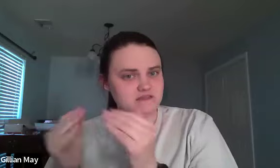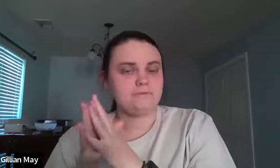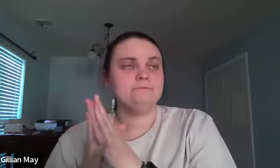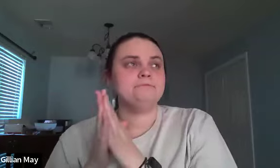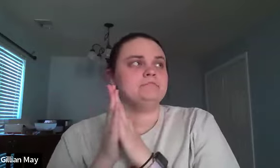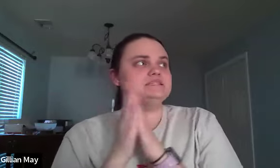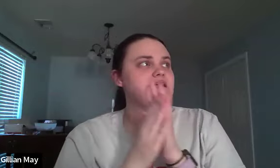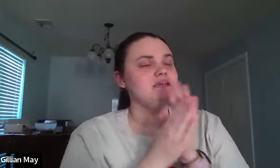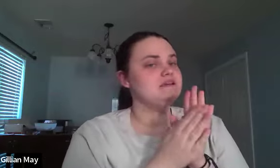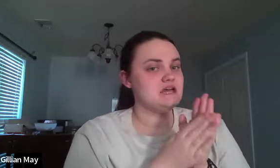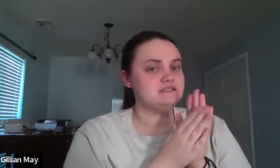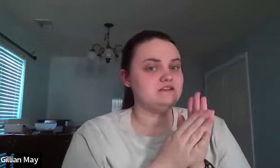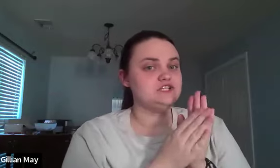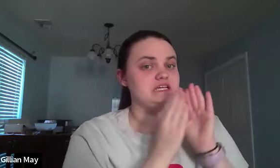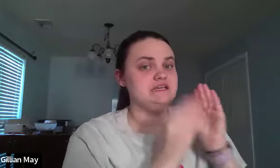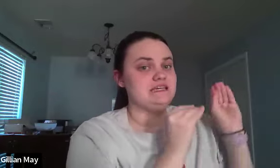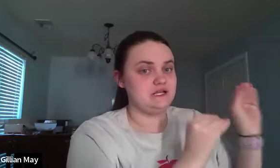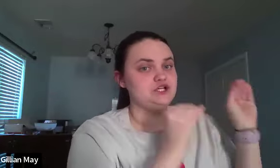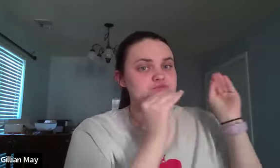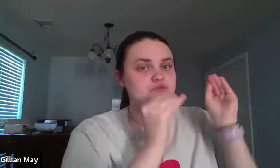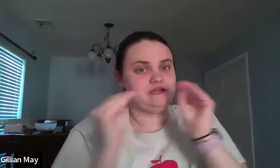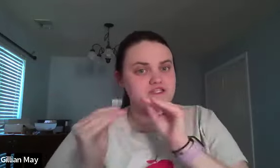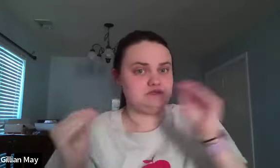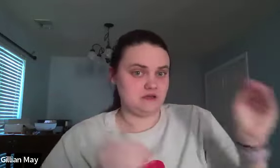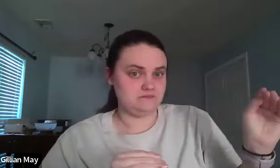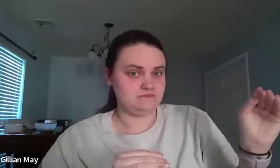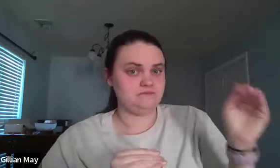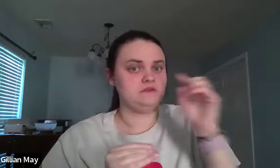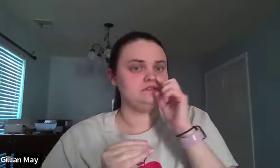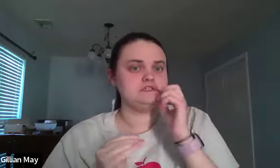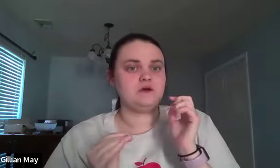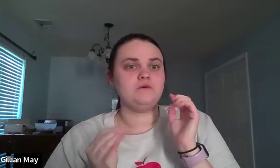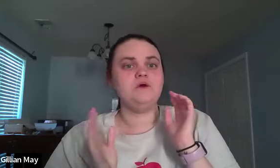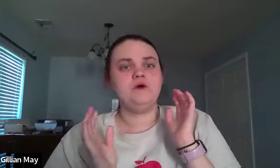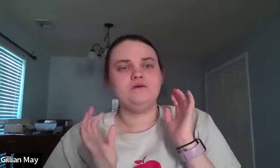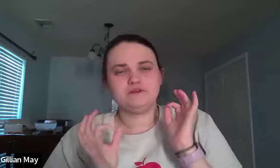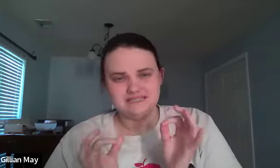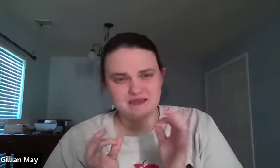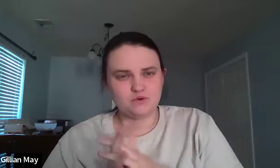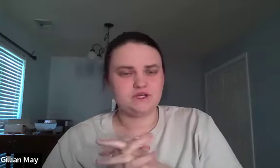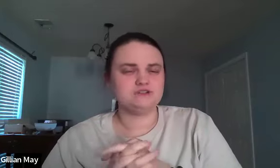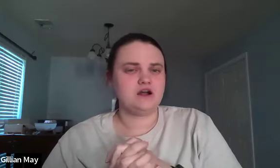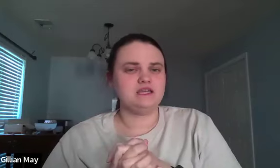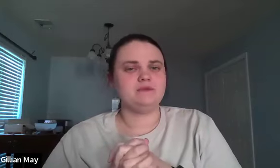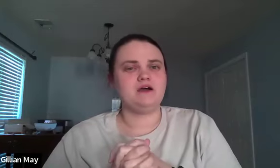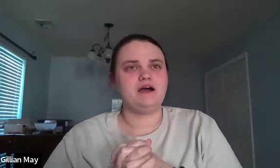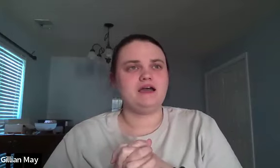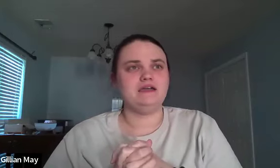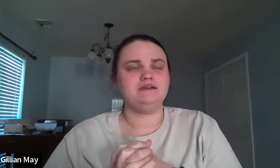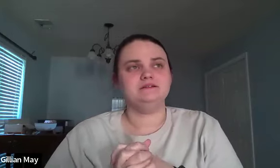that. Signing Exact English is English put into sign. So for example, when you're talking about like,